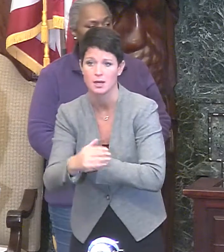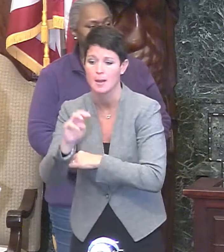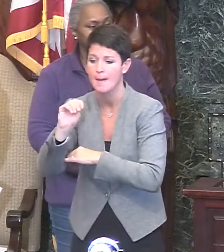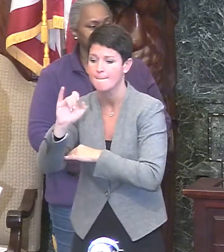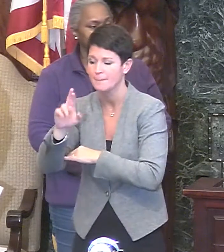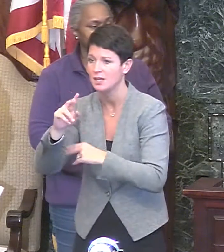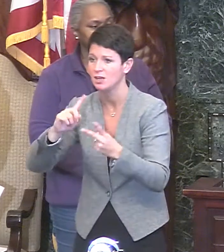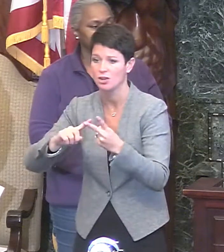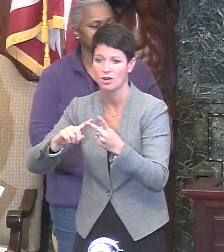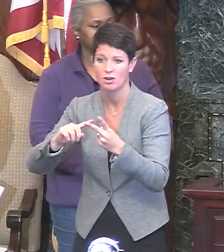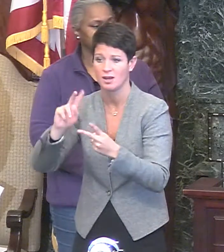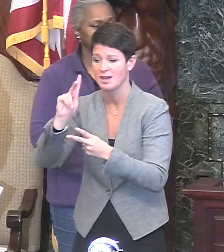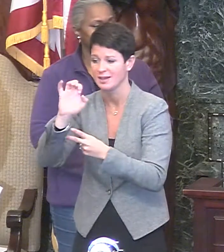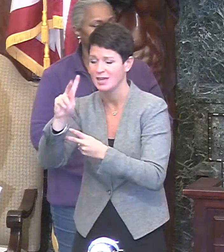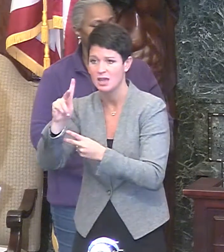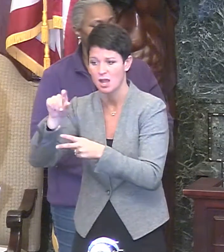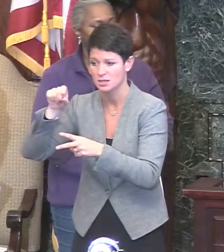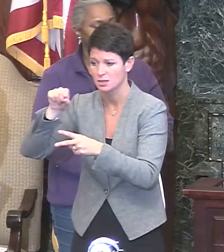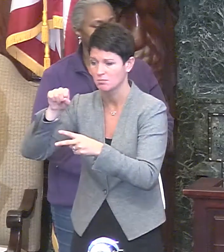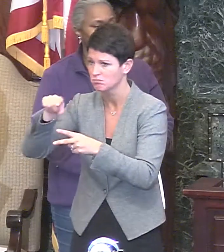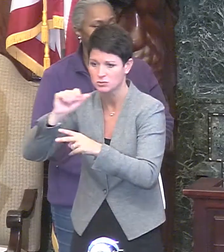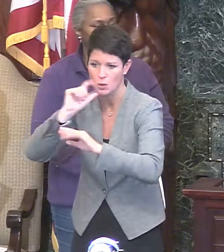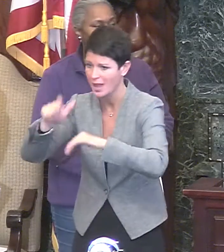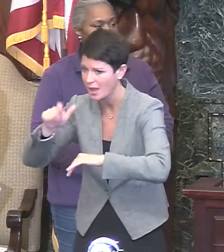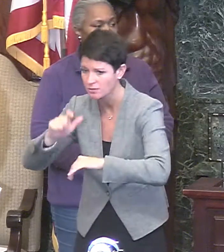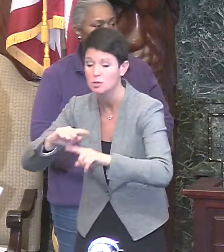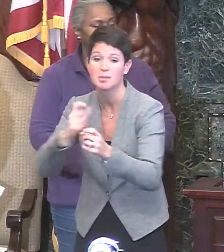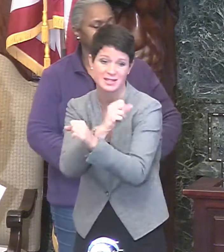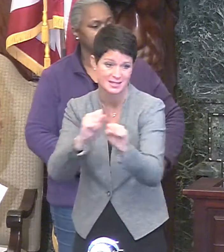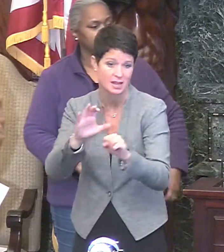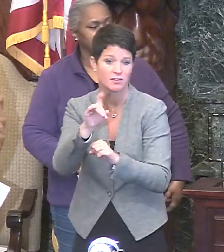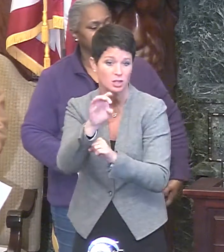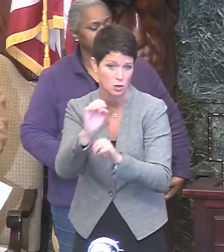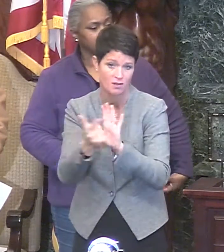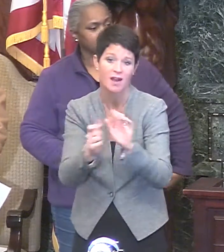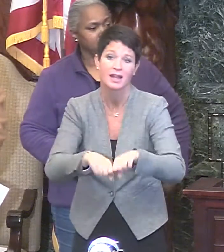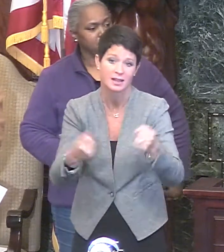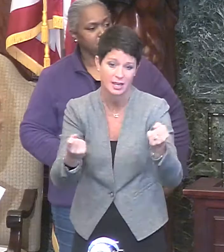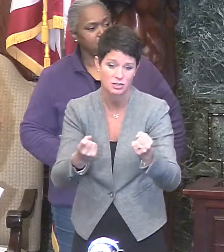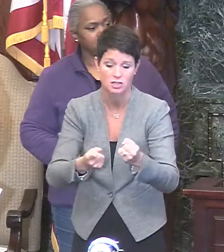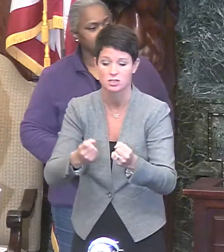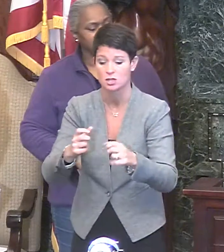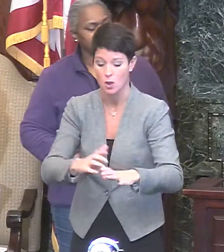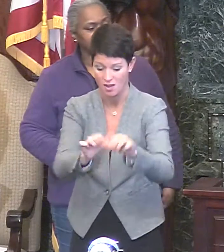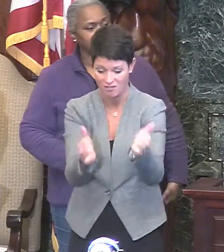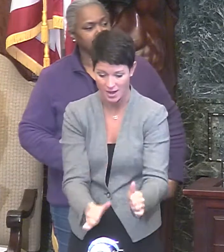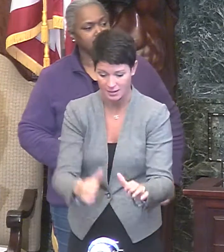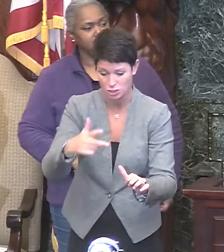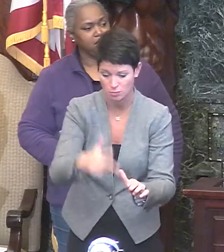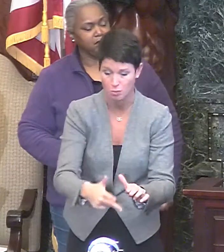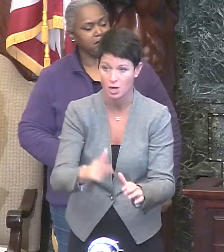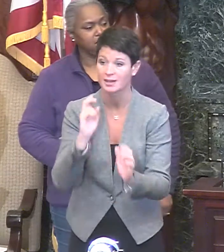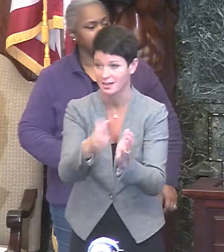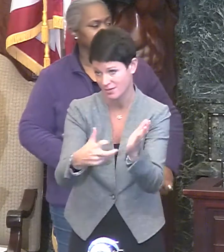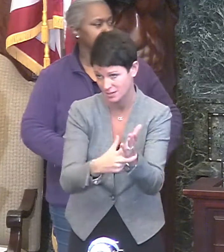kiosk enforcement, but they will be enforcing safety code violations. So if parking in front of a hydrant, parking overextended the curb, things